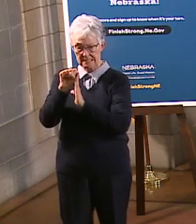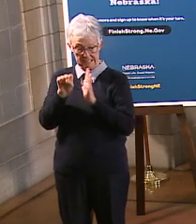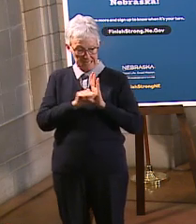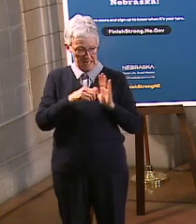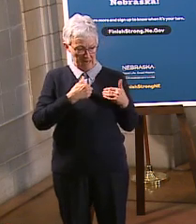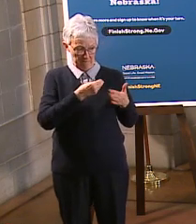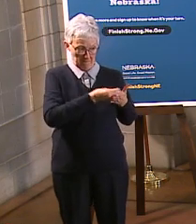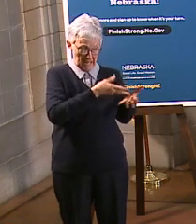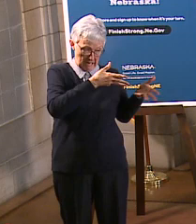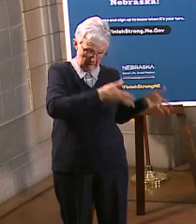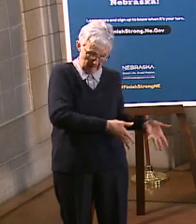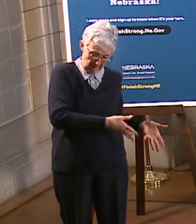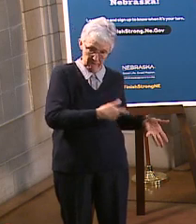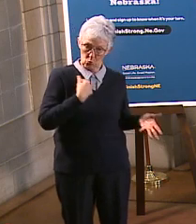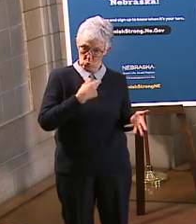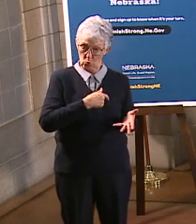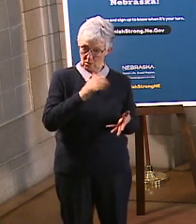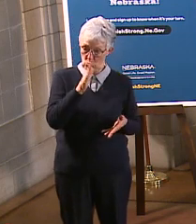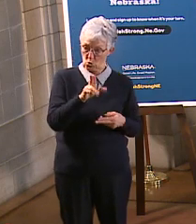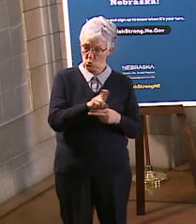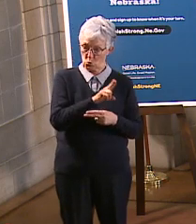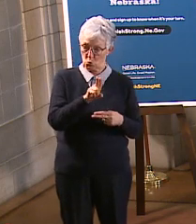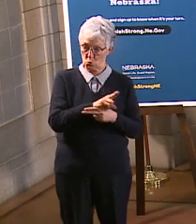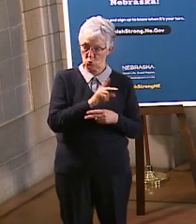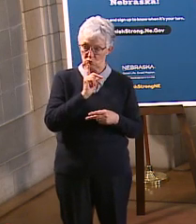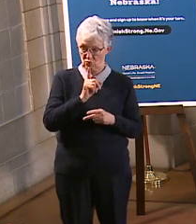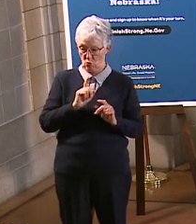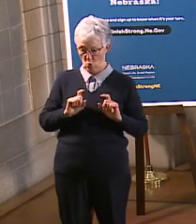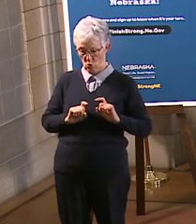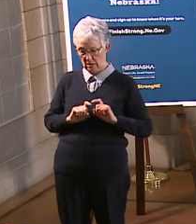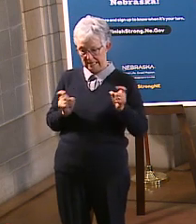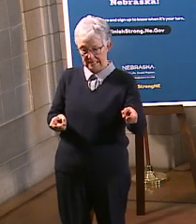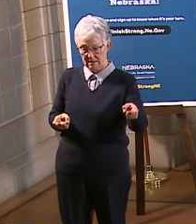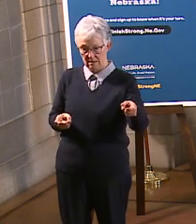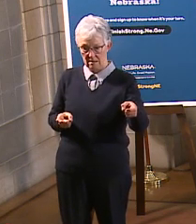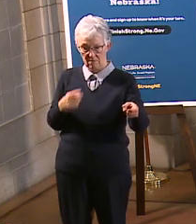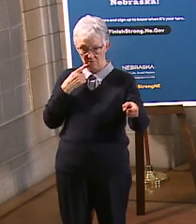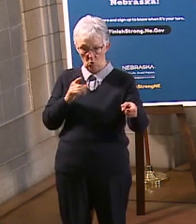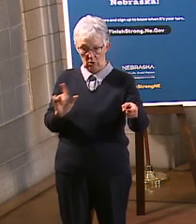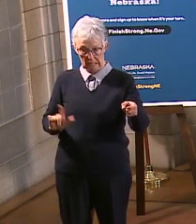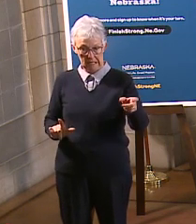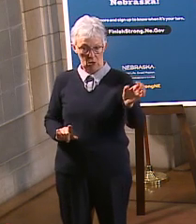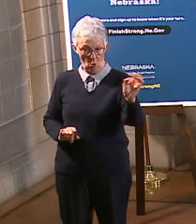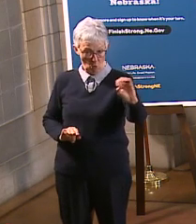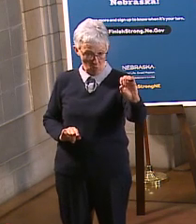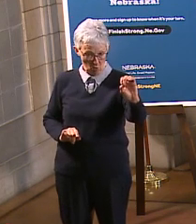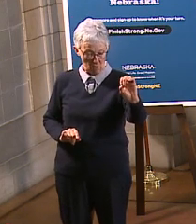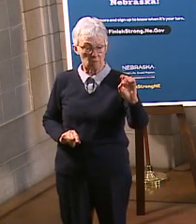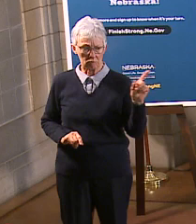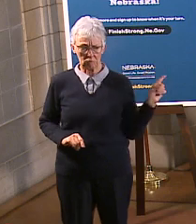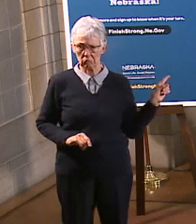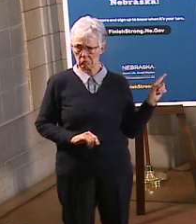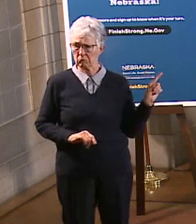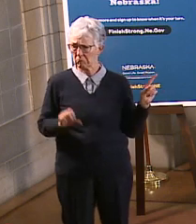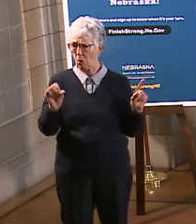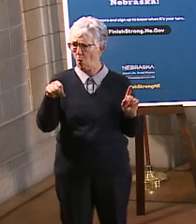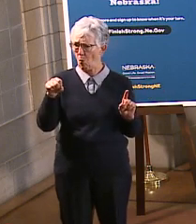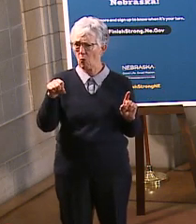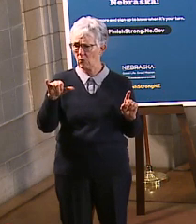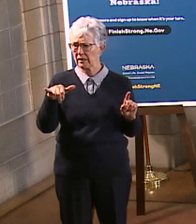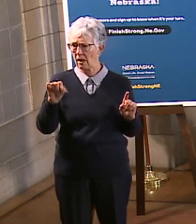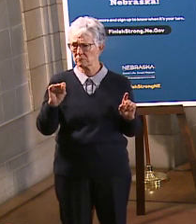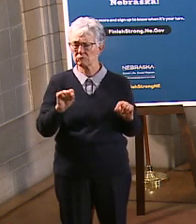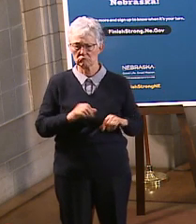available, would we use that for the Lincoln, Omaha, Lancaster, Douglas County? And the answer is yes.